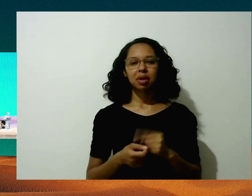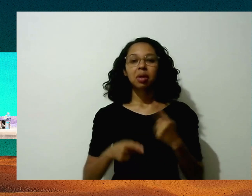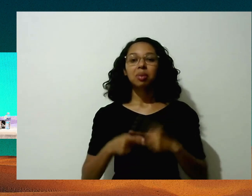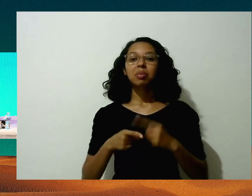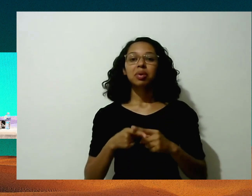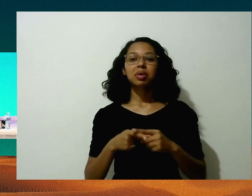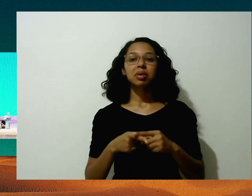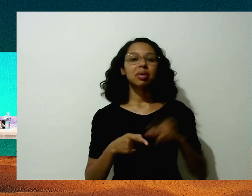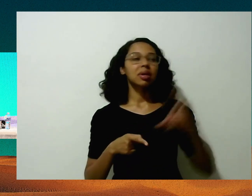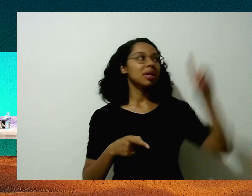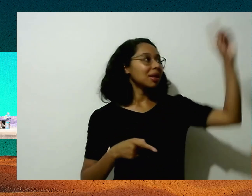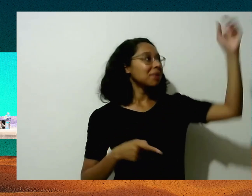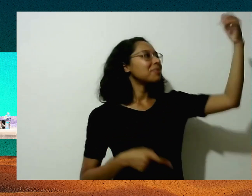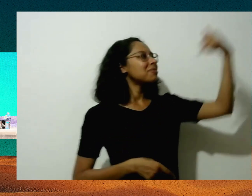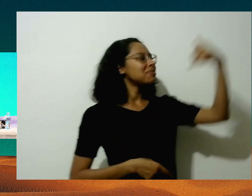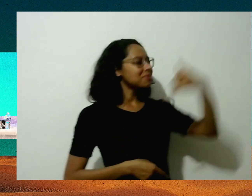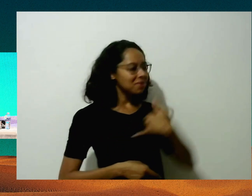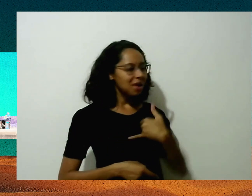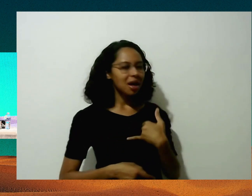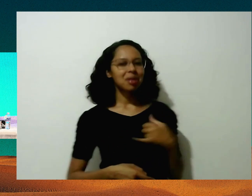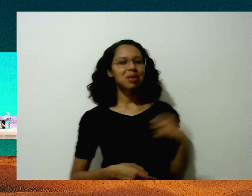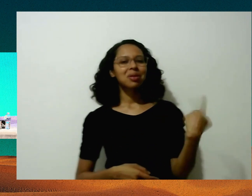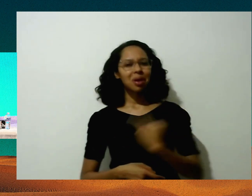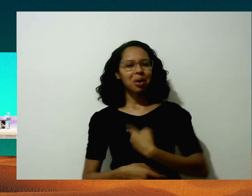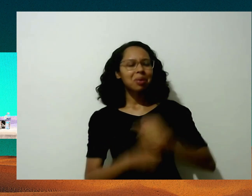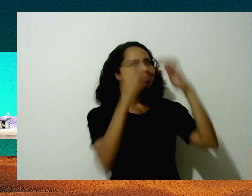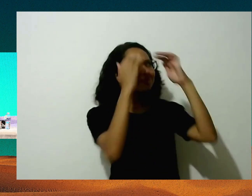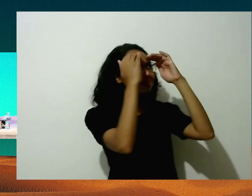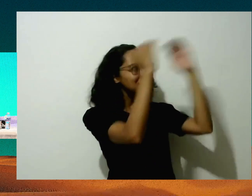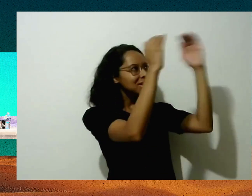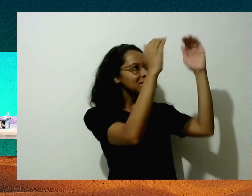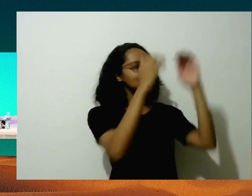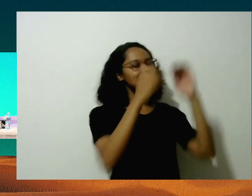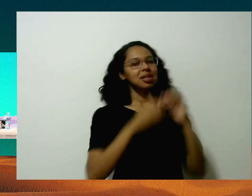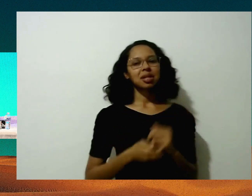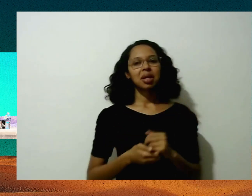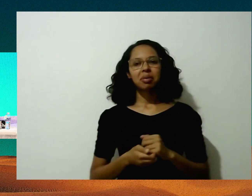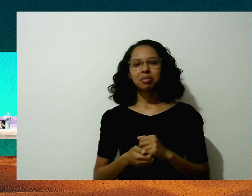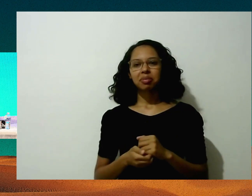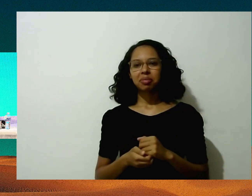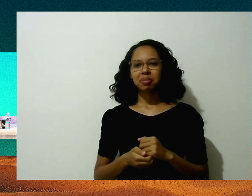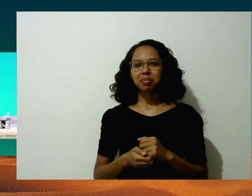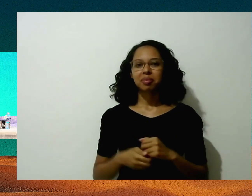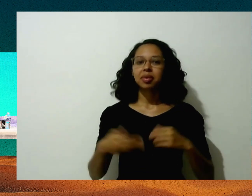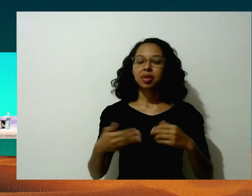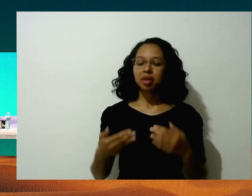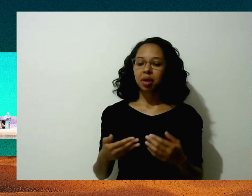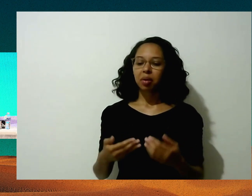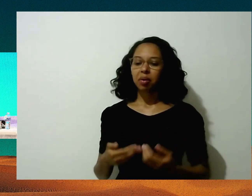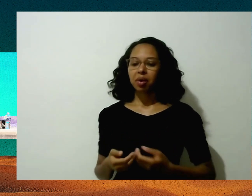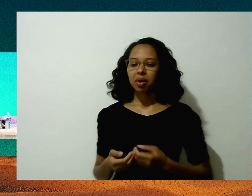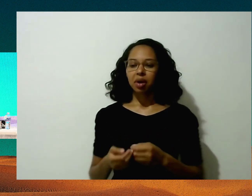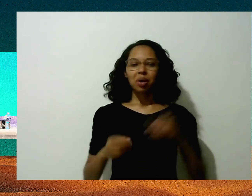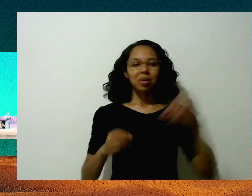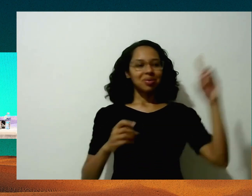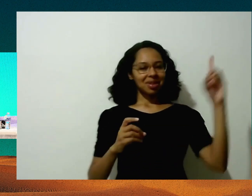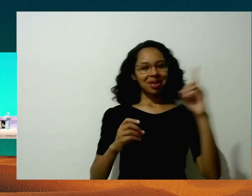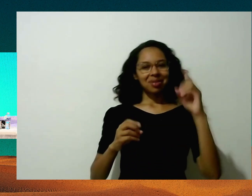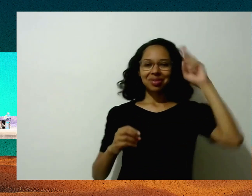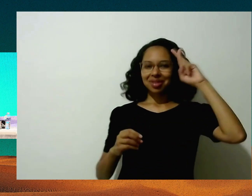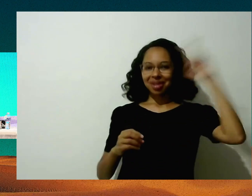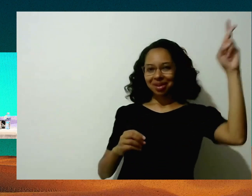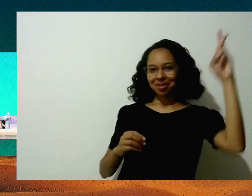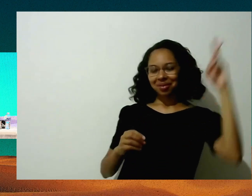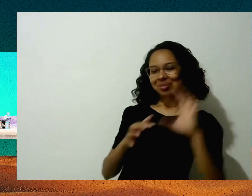God spoke in His words and we are obeying it. Aí cooperando com eles o Senhor coopera conosco. The Lord working